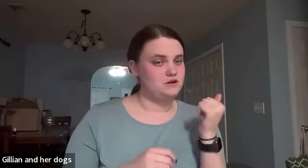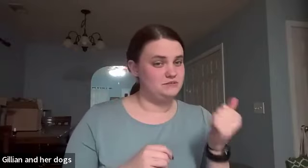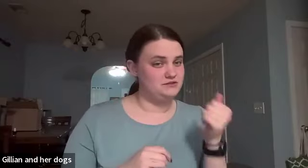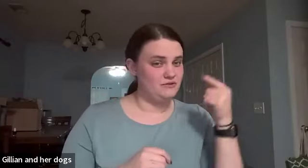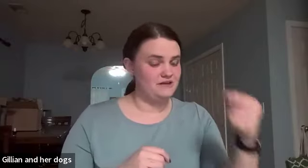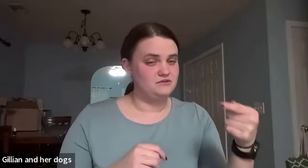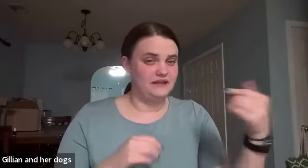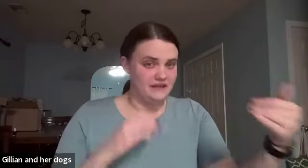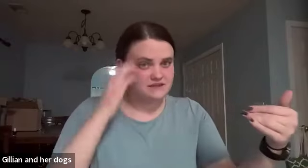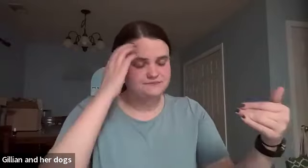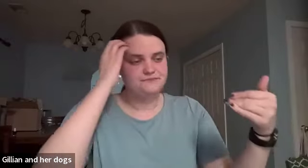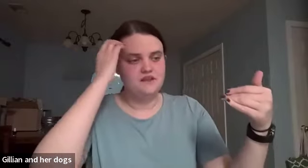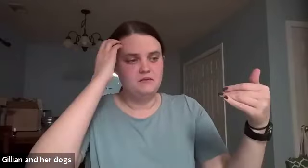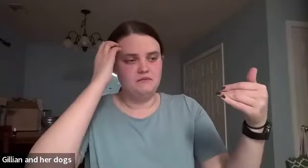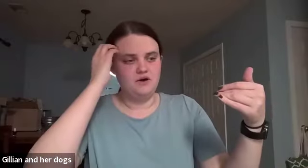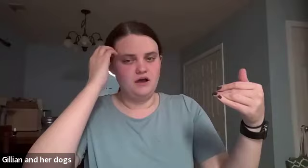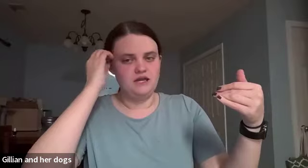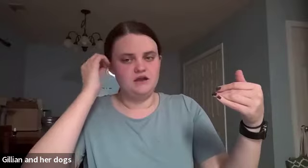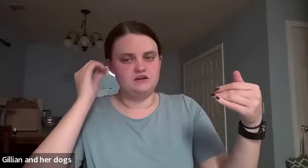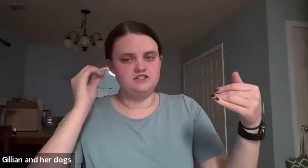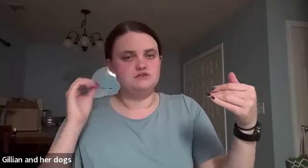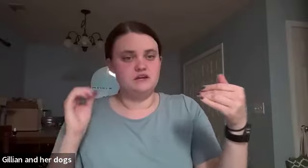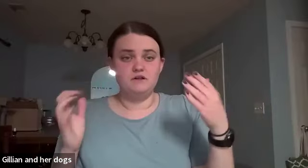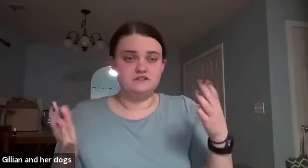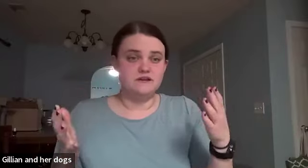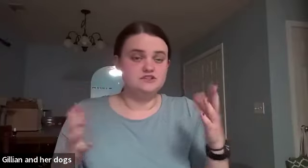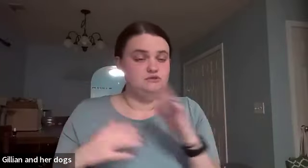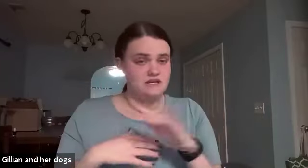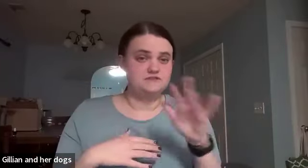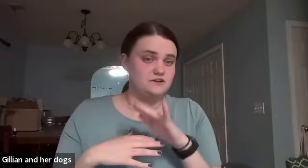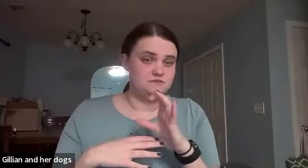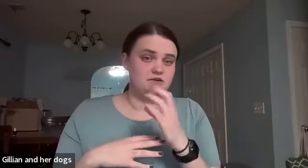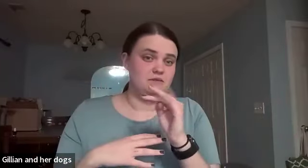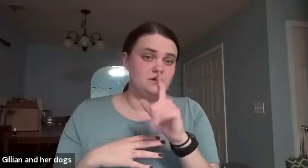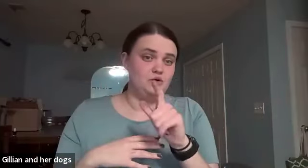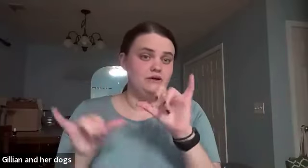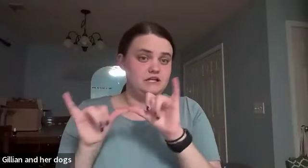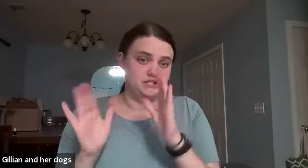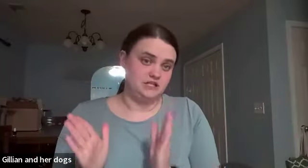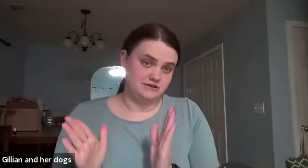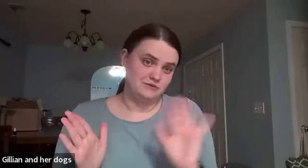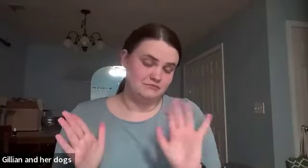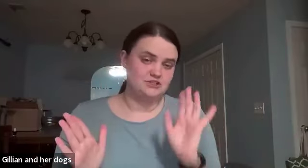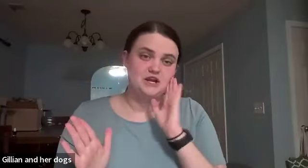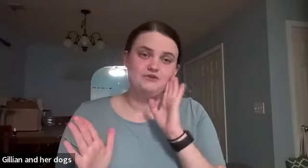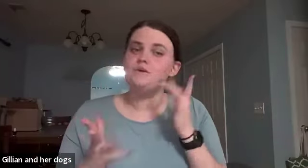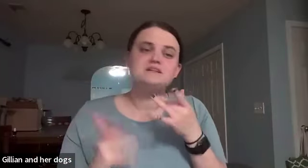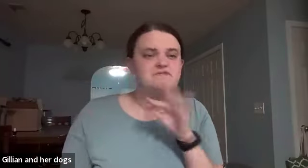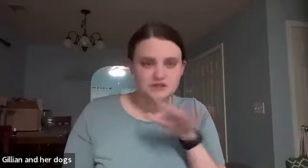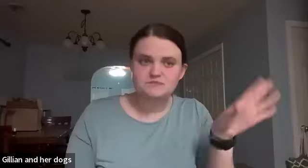we're going to be doing right after, like next. But also, if all else fails, you can just fingerspell chemical engineer as well, which I know no one wants to